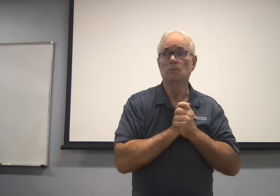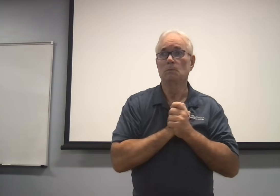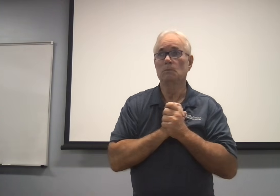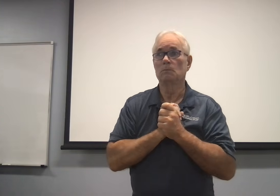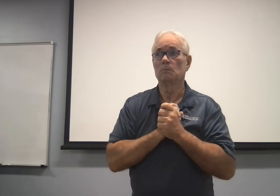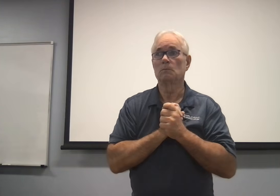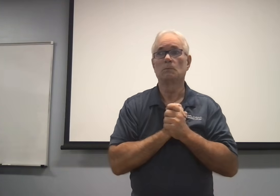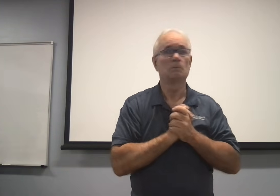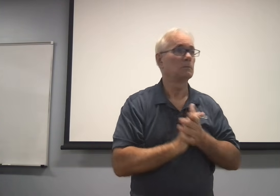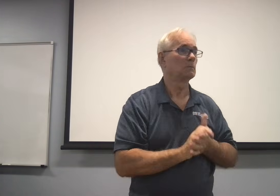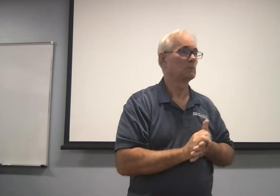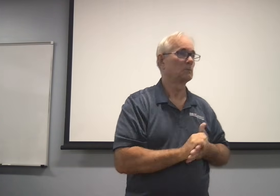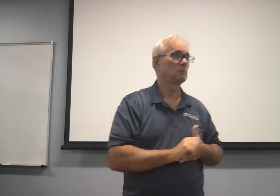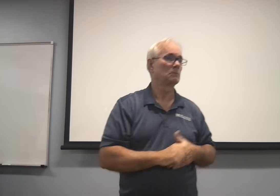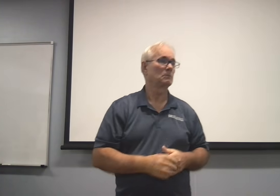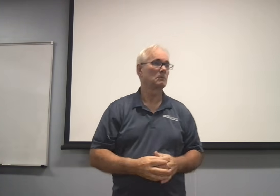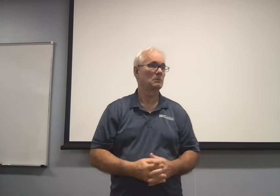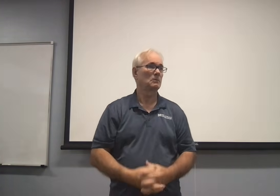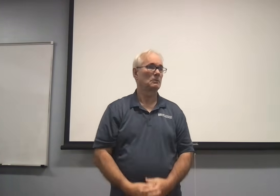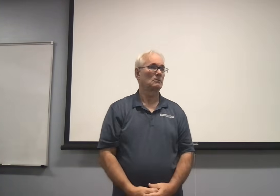No, I said practice the